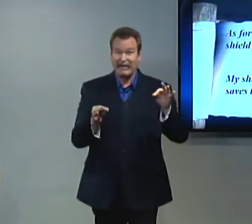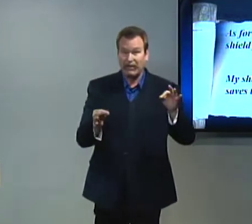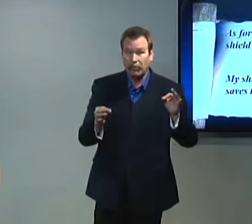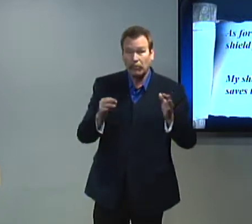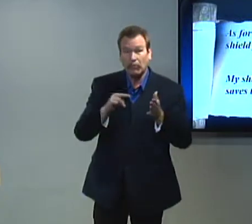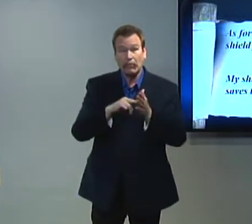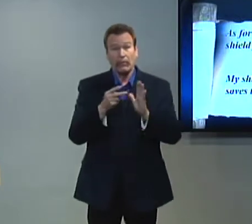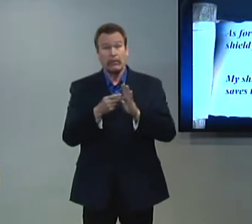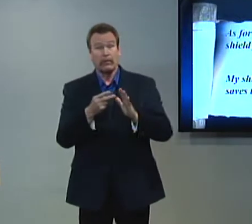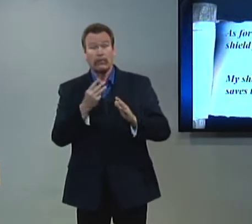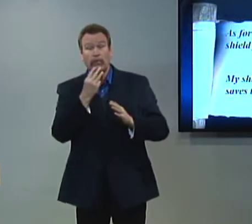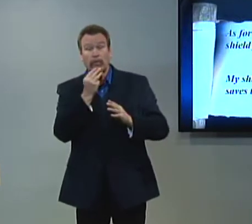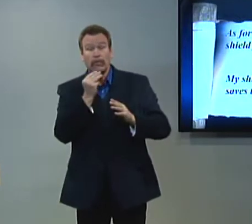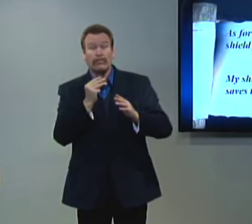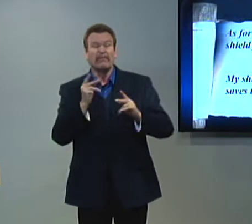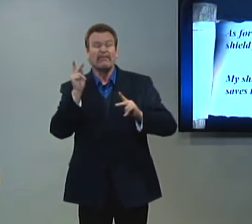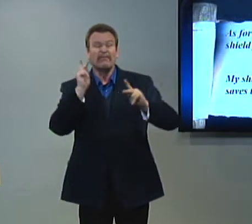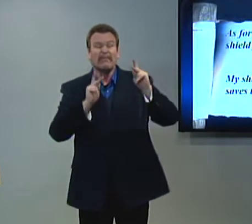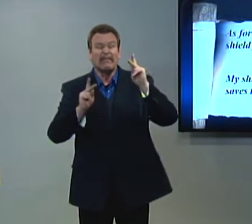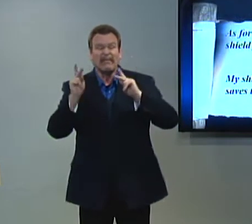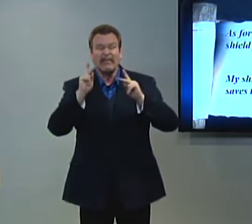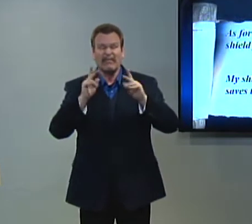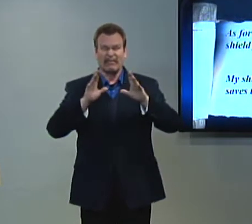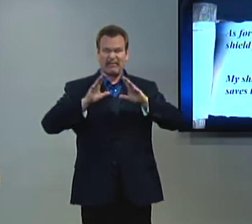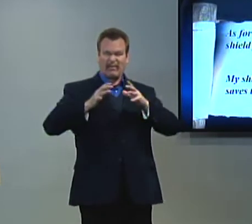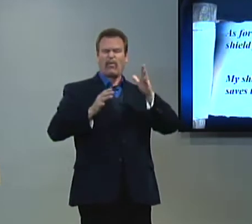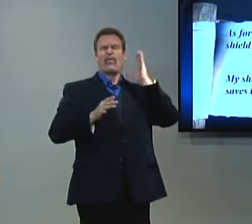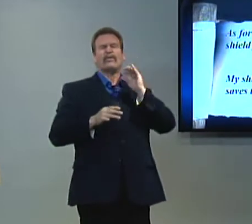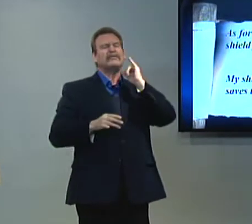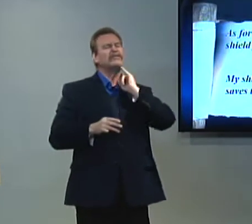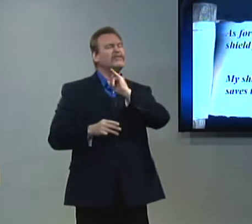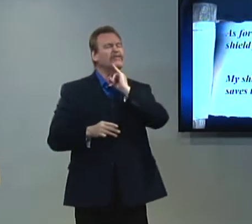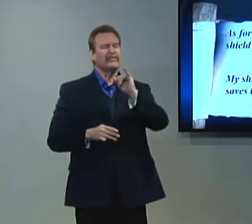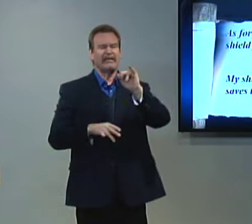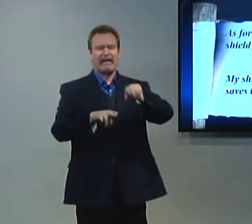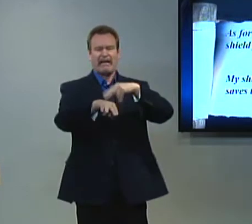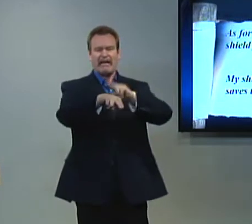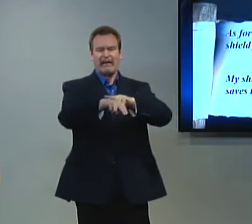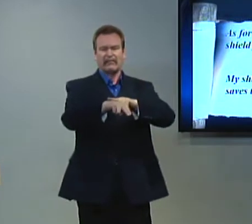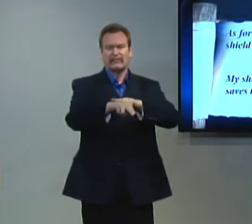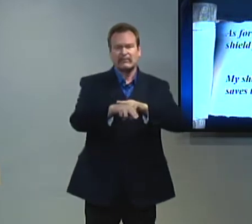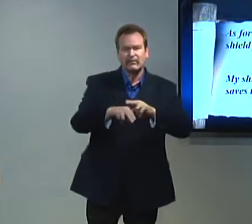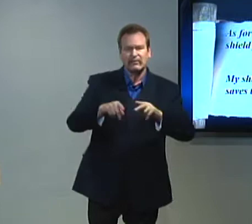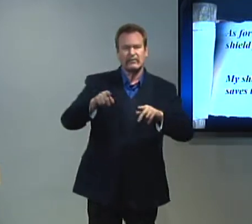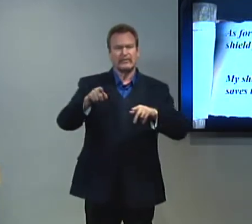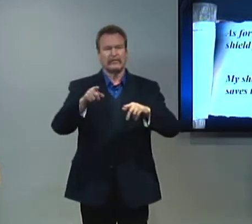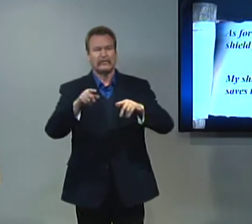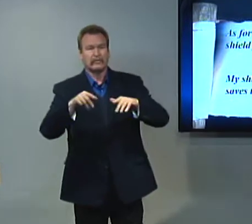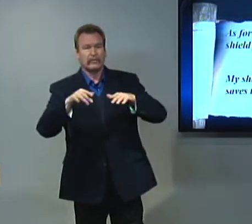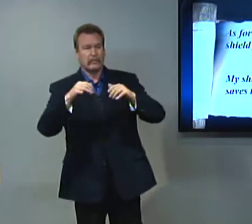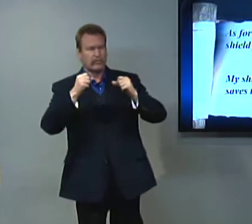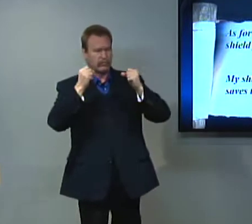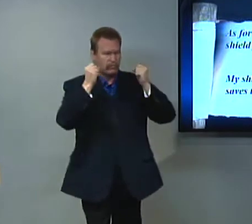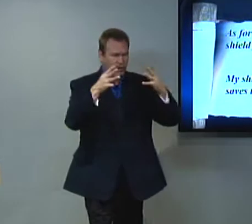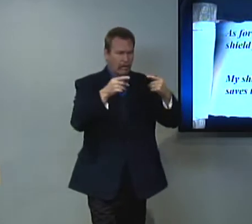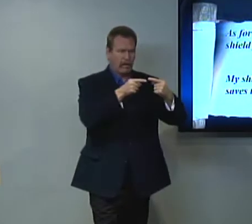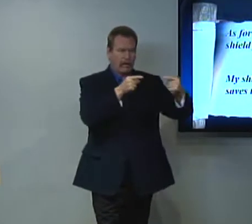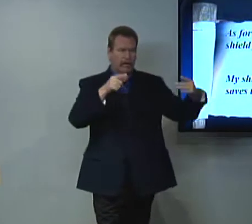So this verse, God was speaking to the Israelite people when Israel,